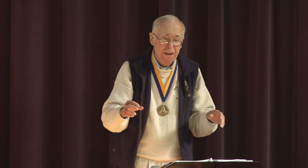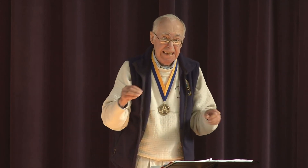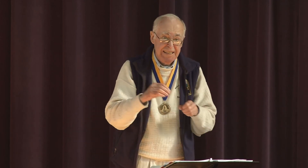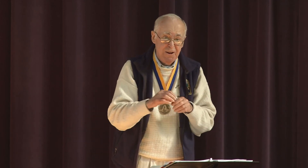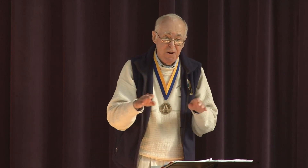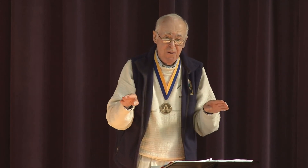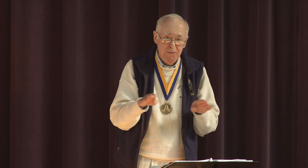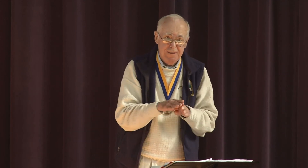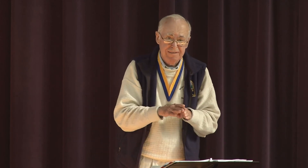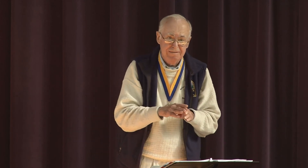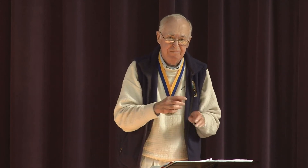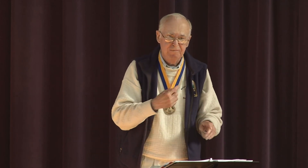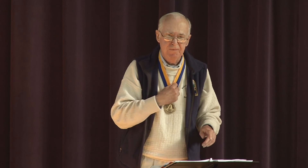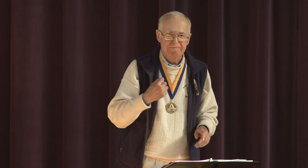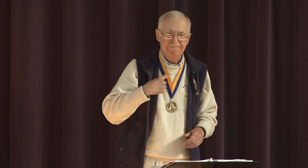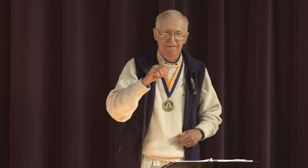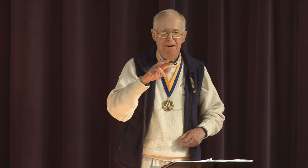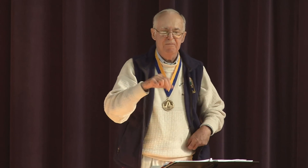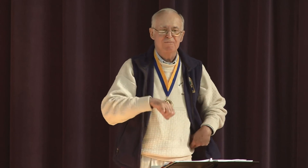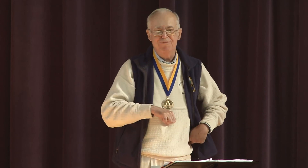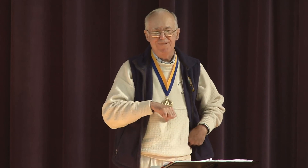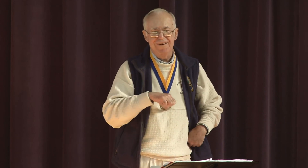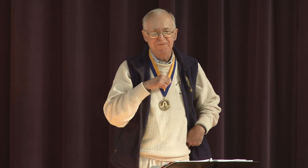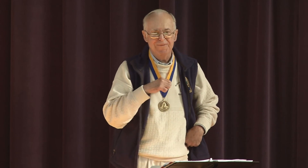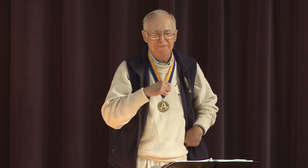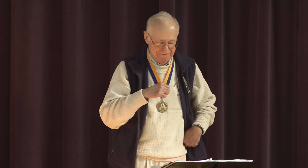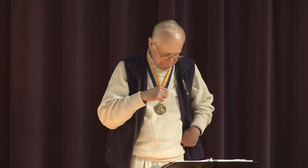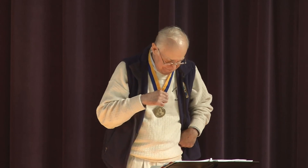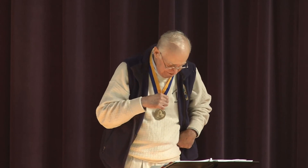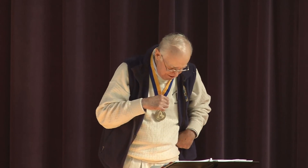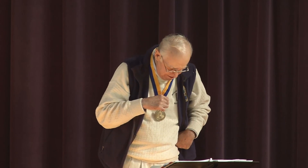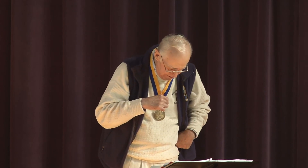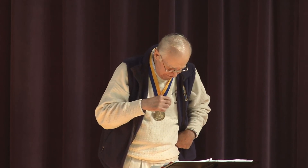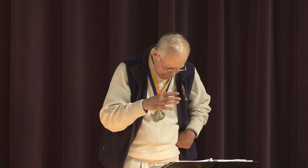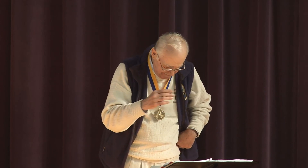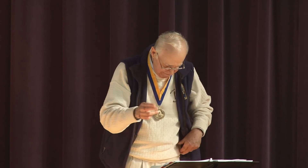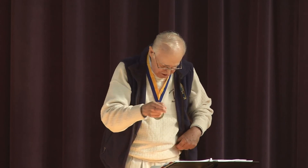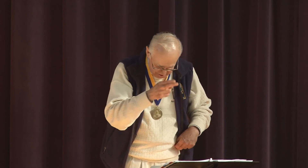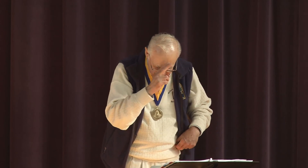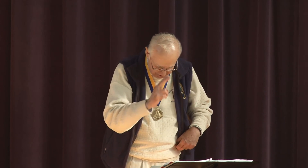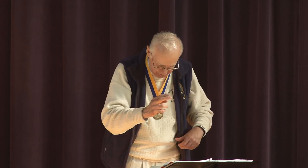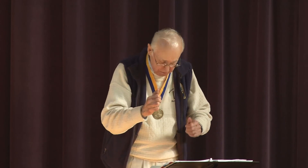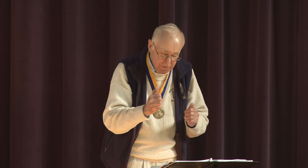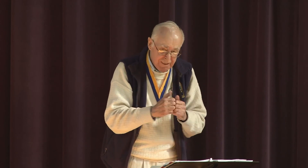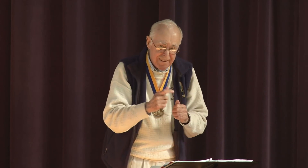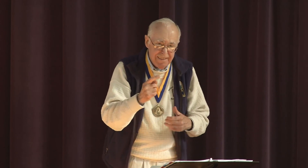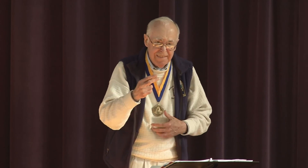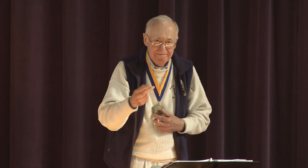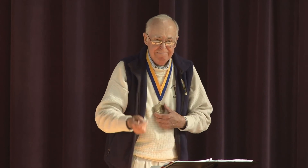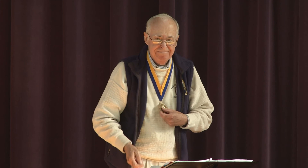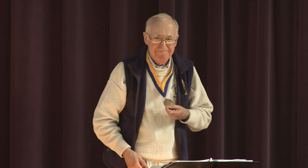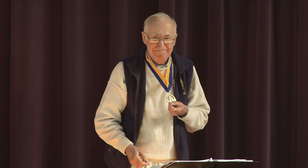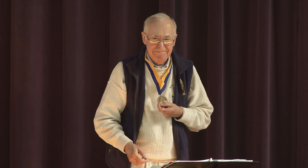universities. Even when they had larger enrollments, we were always very proud of who we were. And in closing, we are indeed very proud and